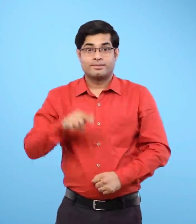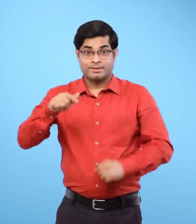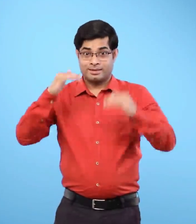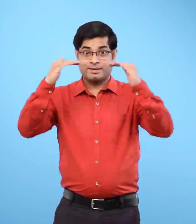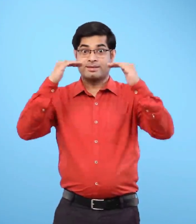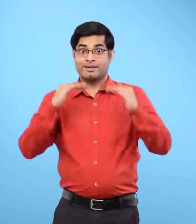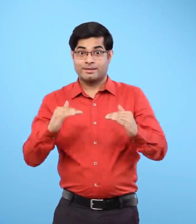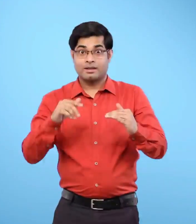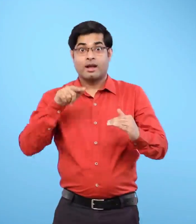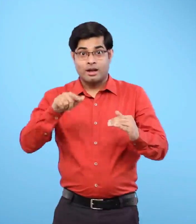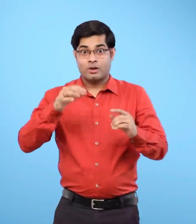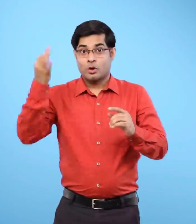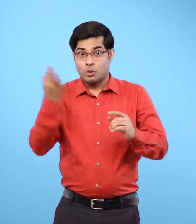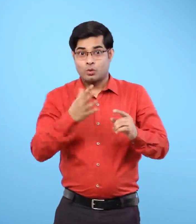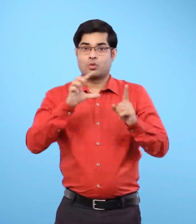followed by another activity